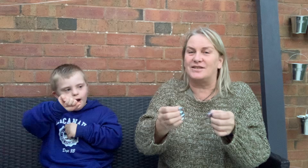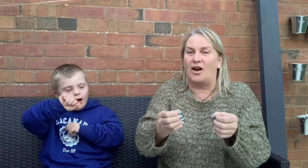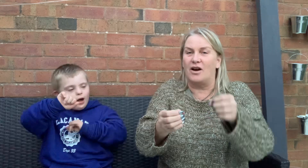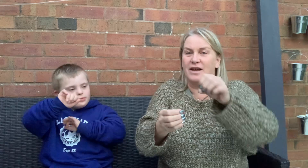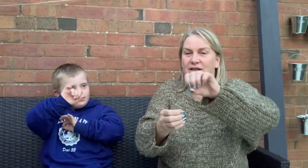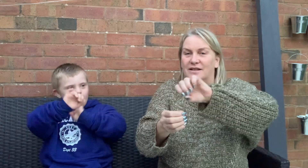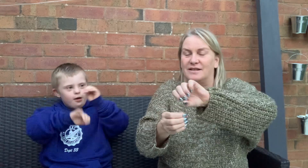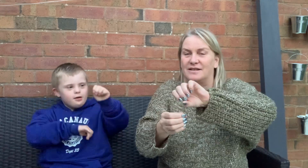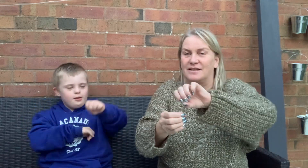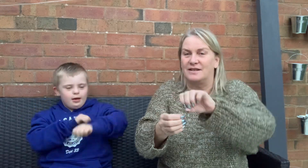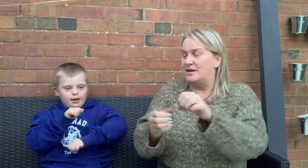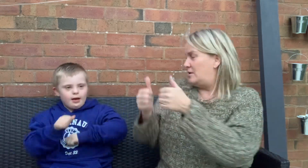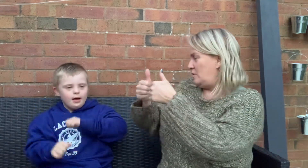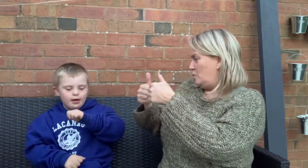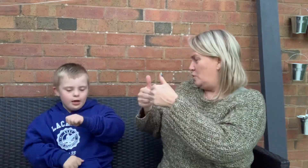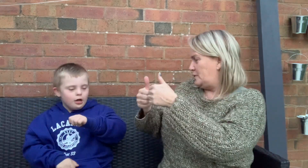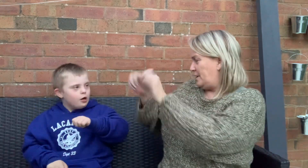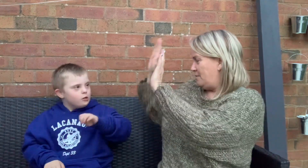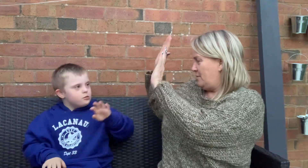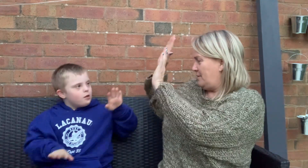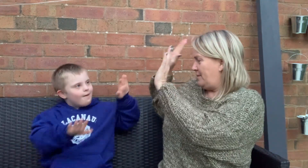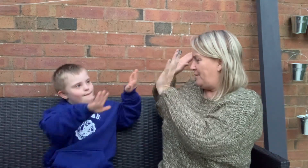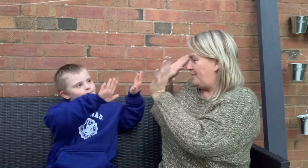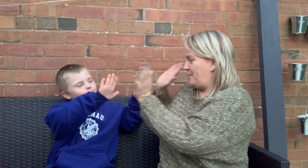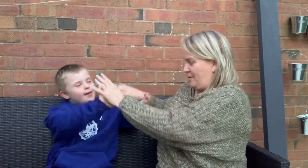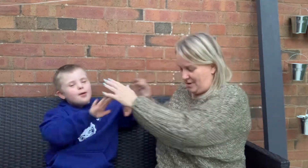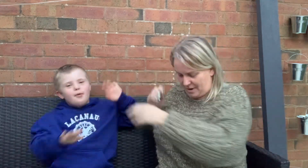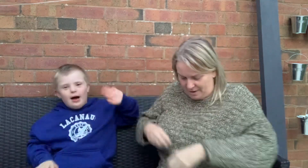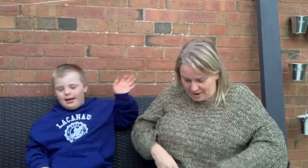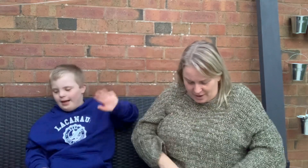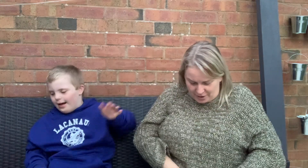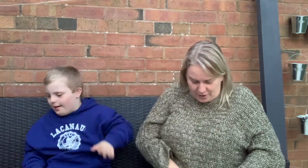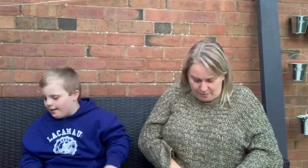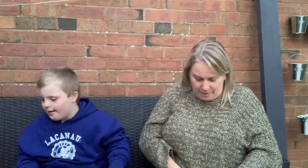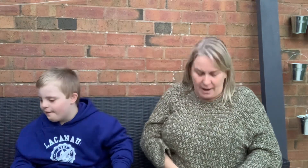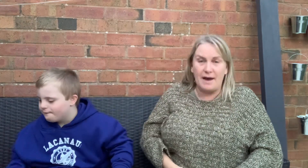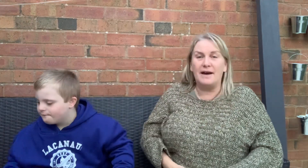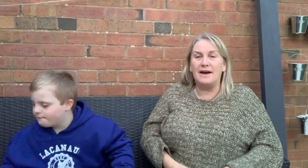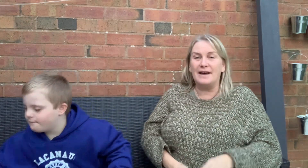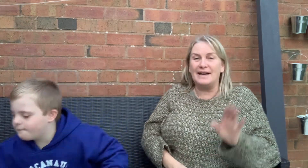Science. Yes. Awesome. Goodbye. Goodbye.